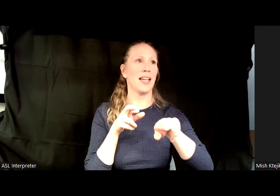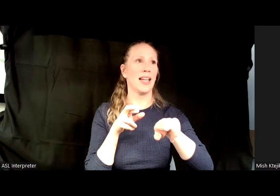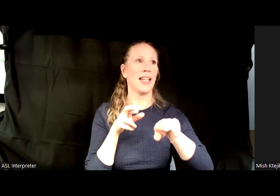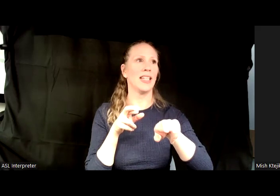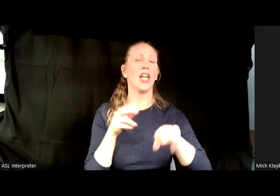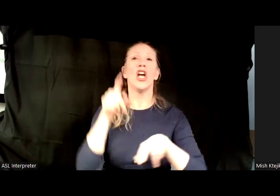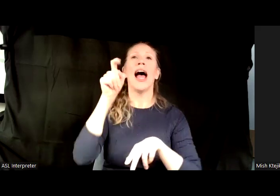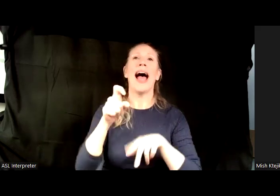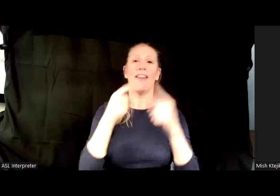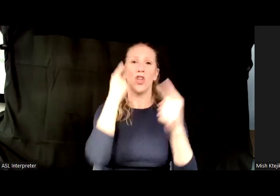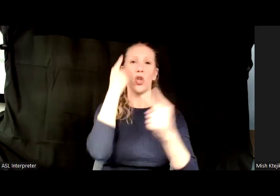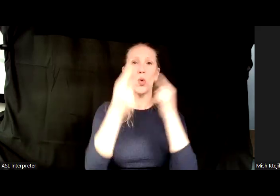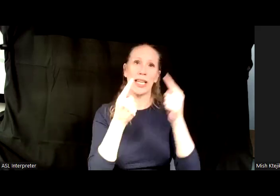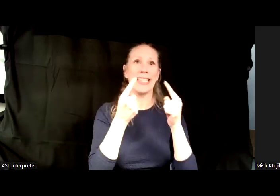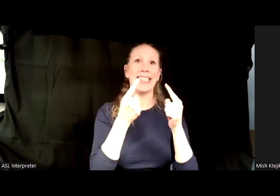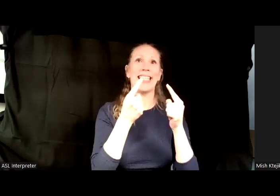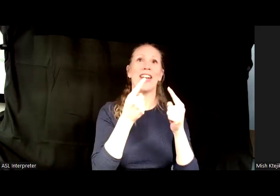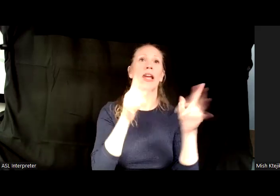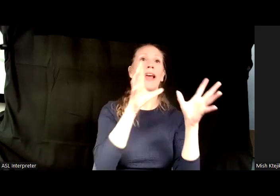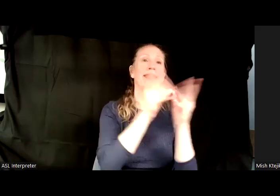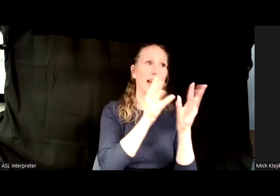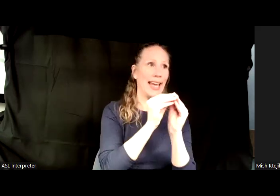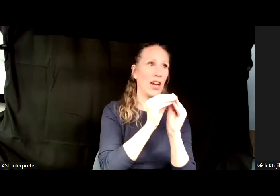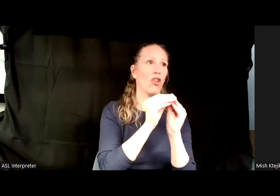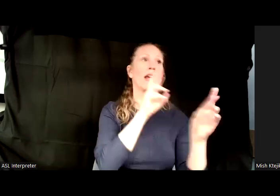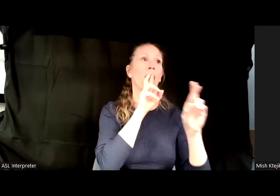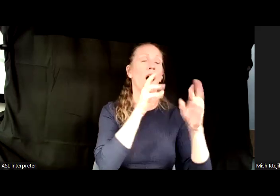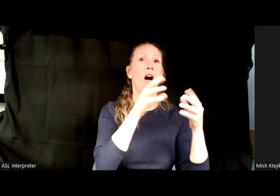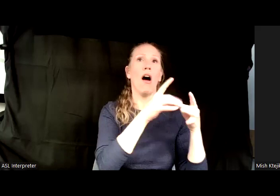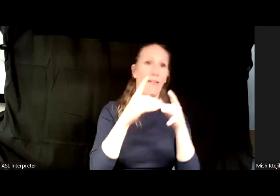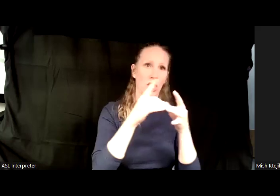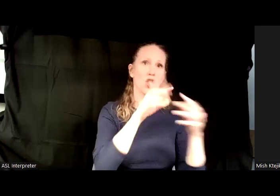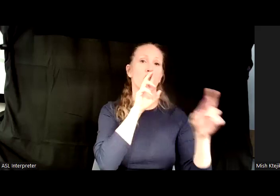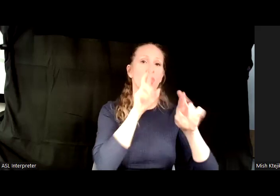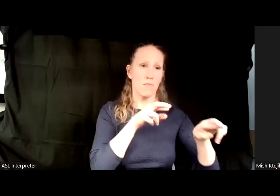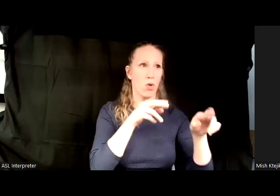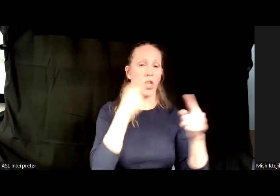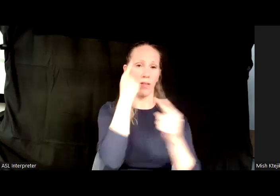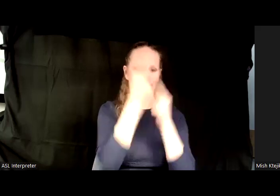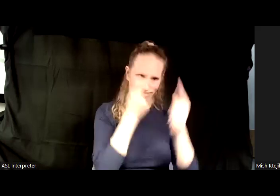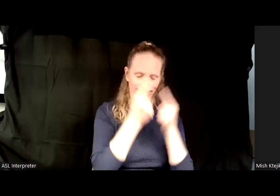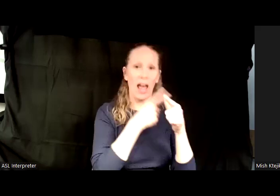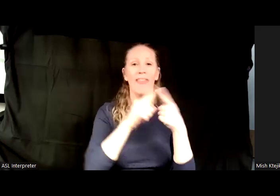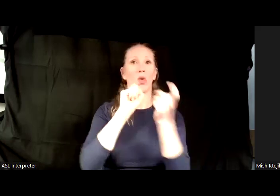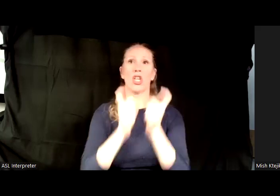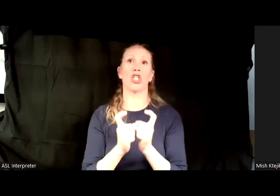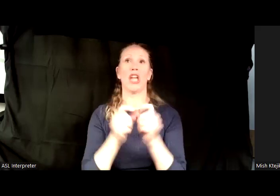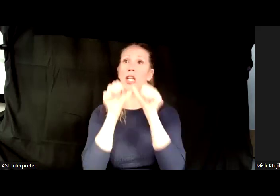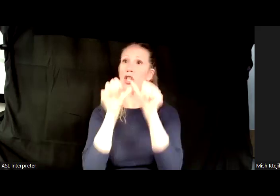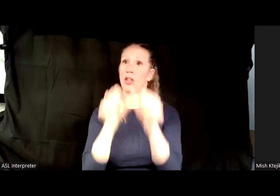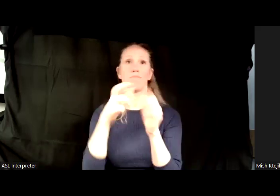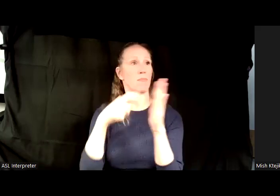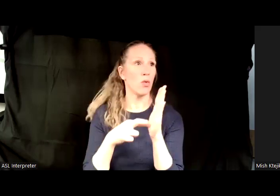So you have to consider the hearings officer report and all the public comment received. And then you can make changes to the permanent rule